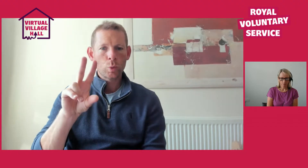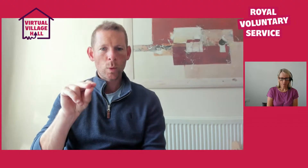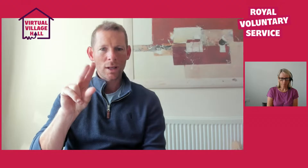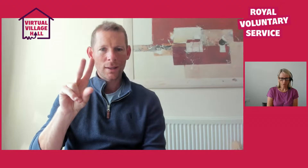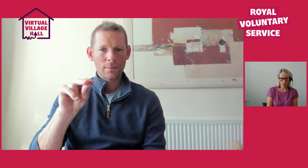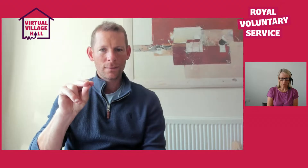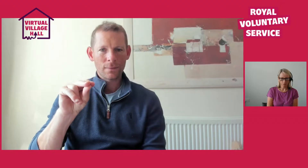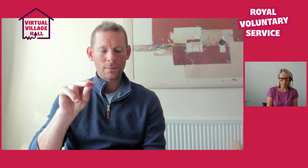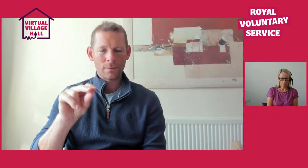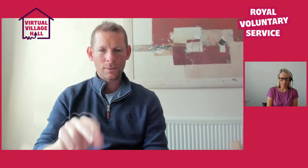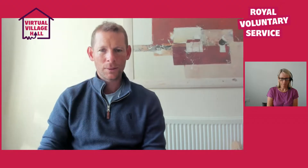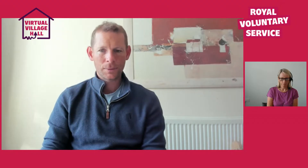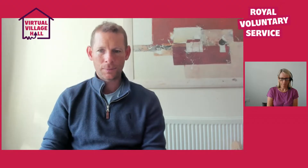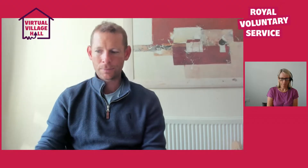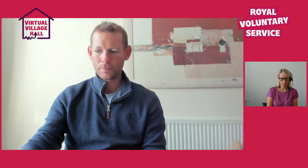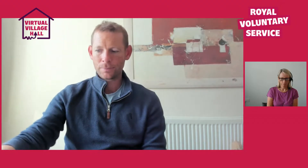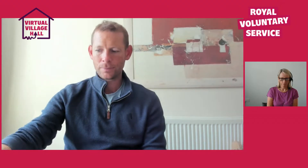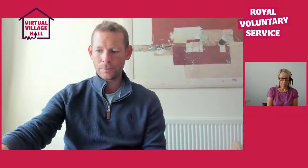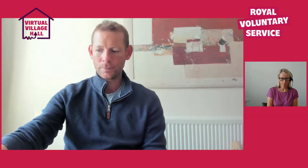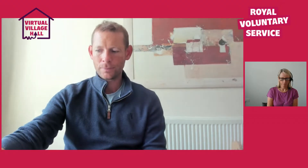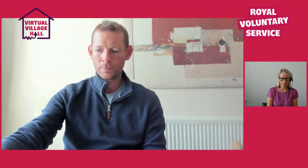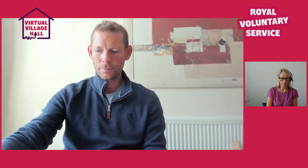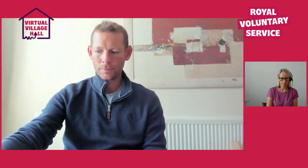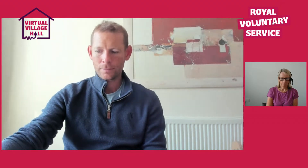So here comes number 2.